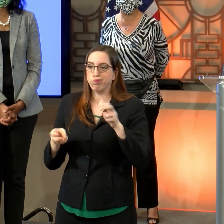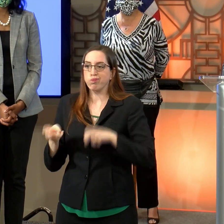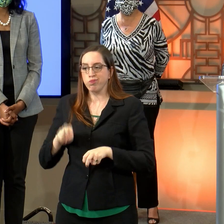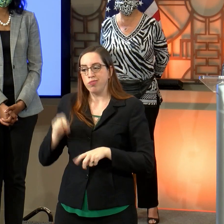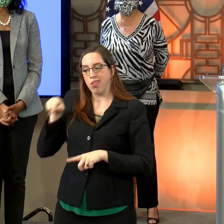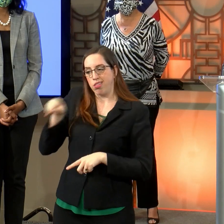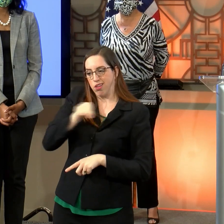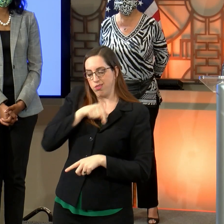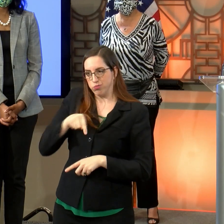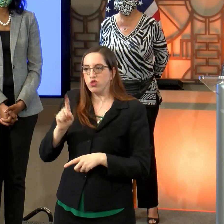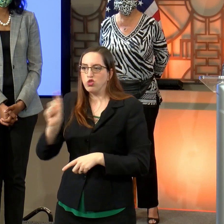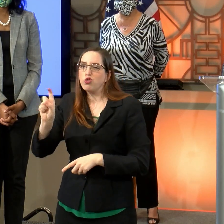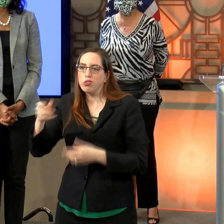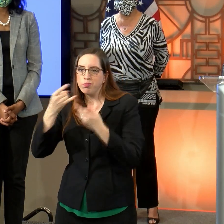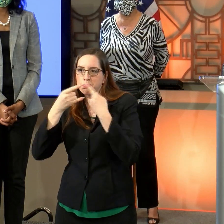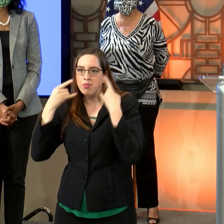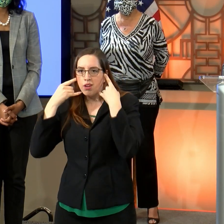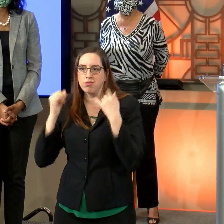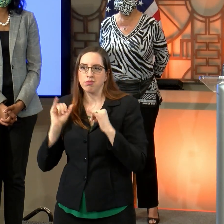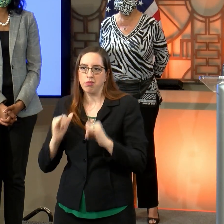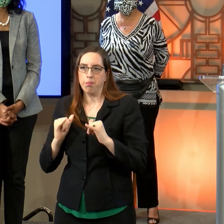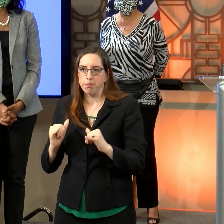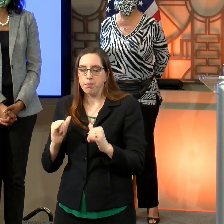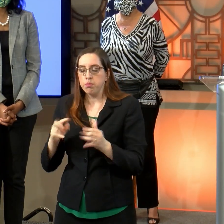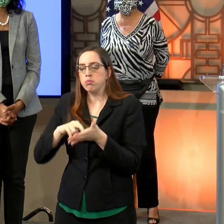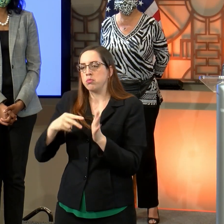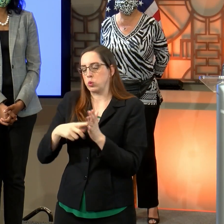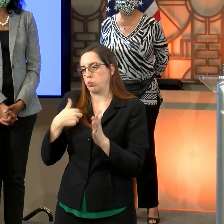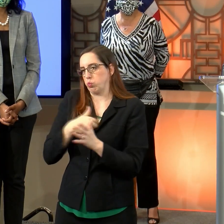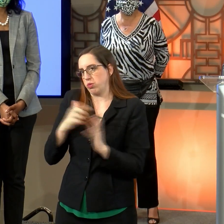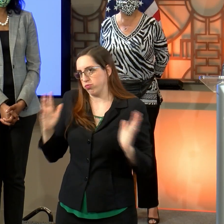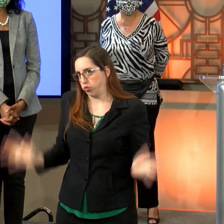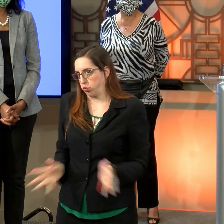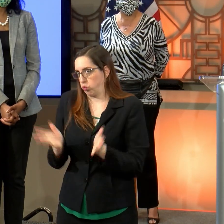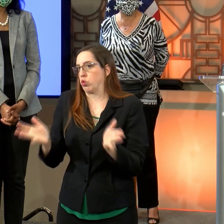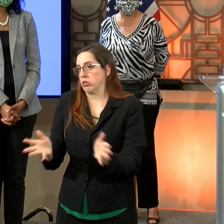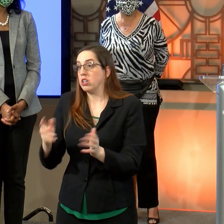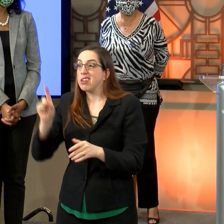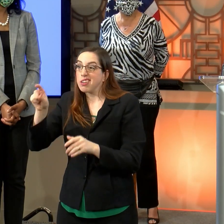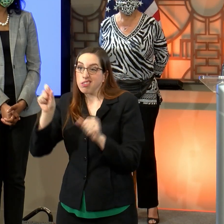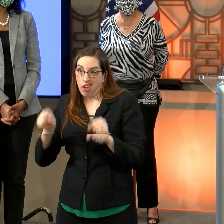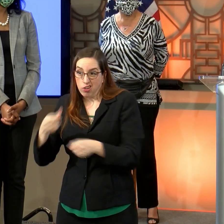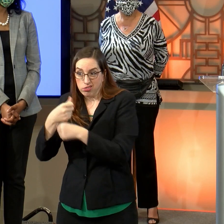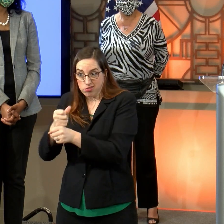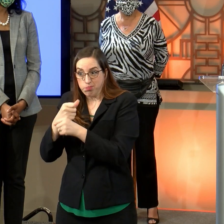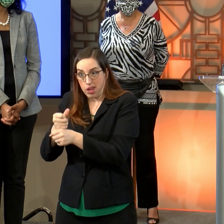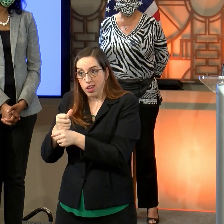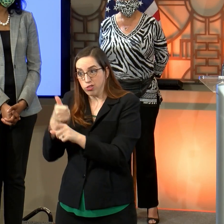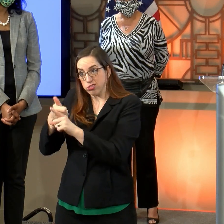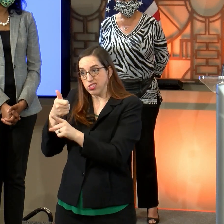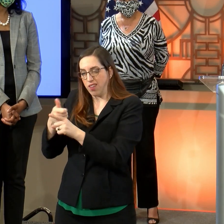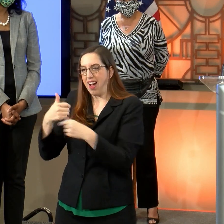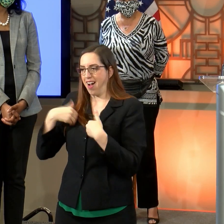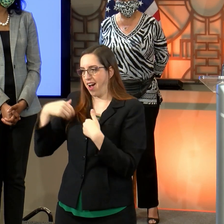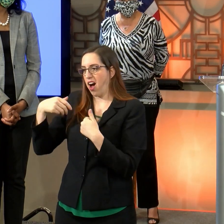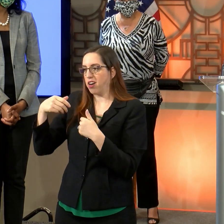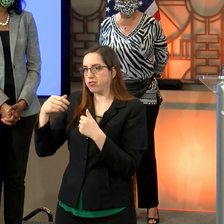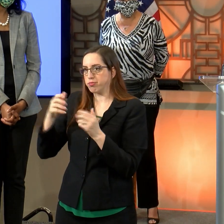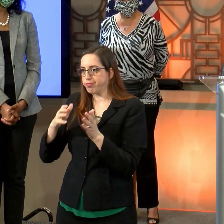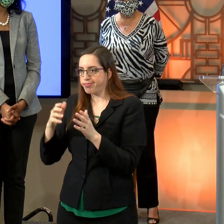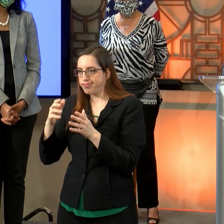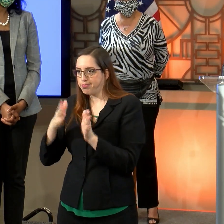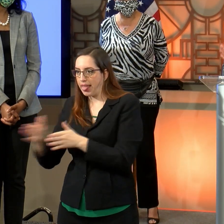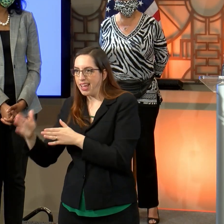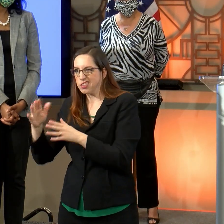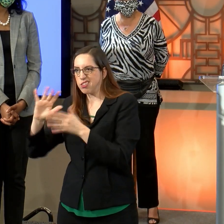wearing masks. And so we're going to encourage that. Again, you can make your own mask based on the pattern that's on the web. You